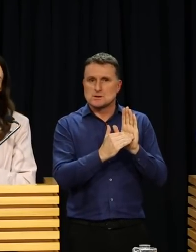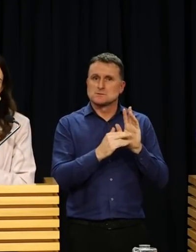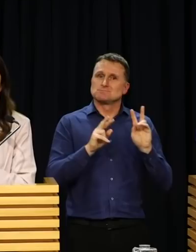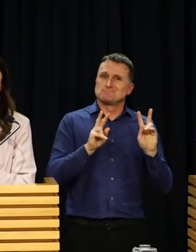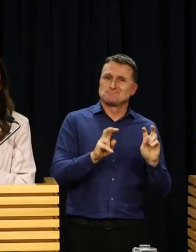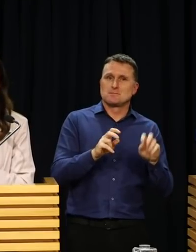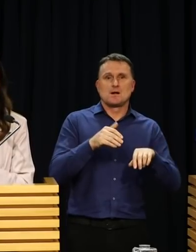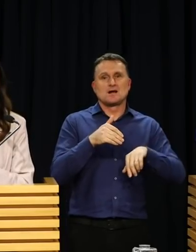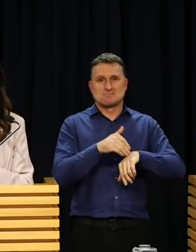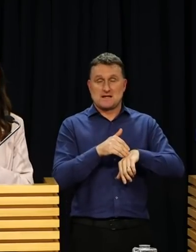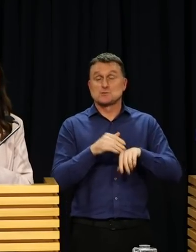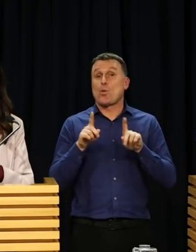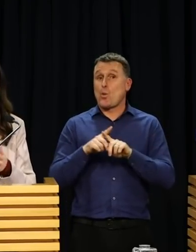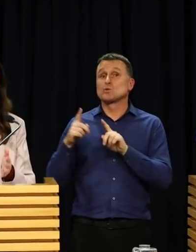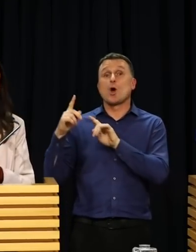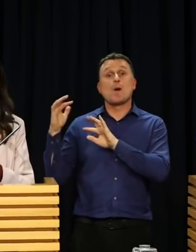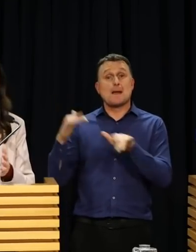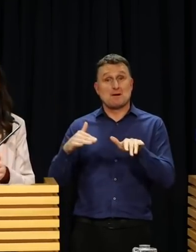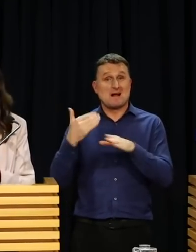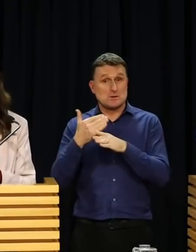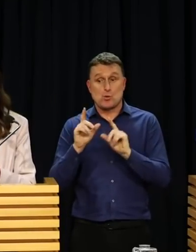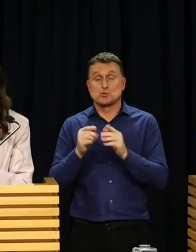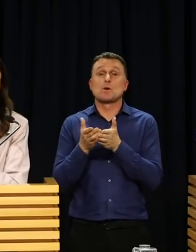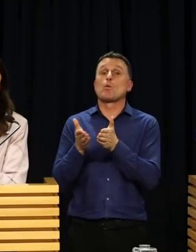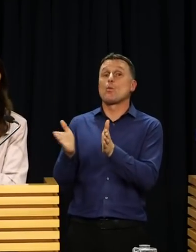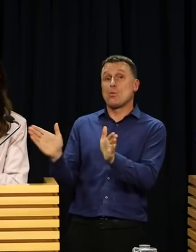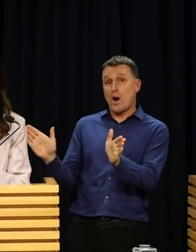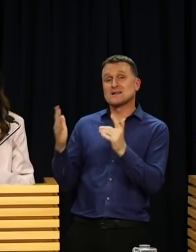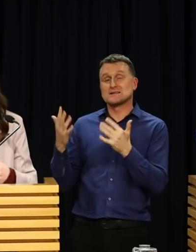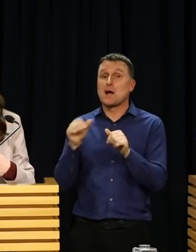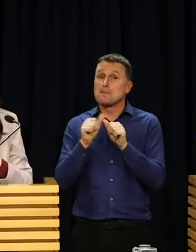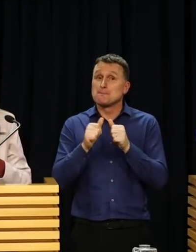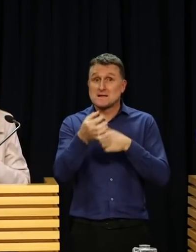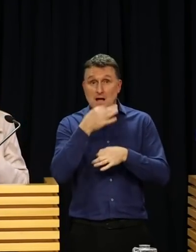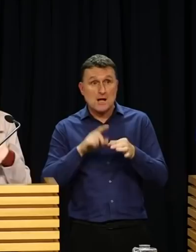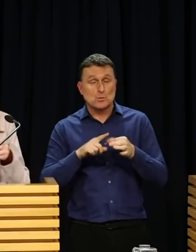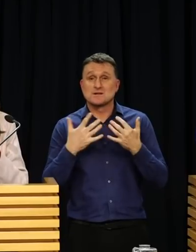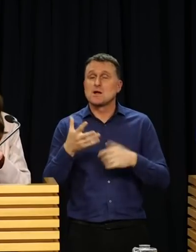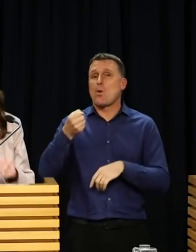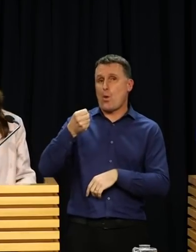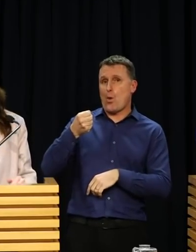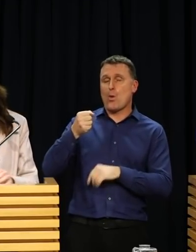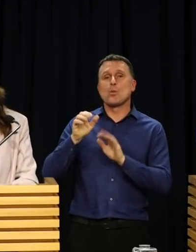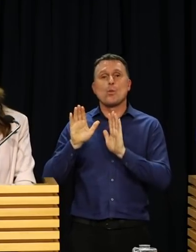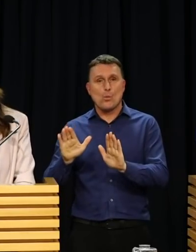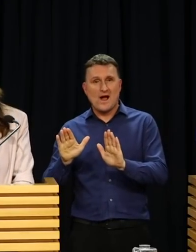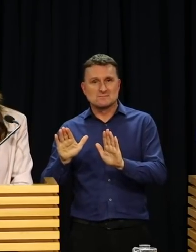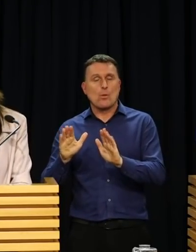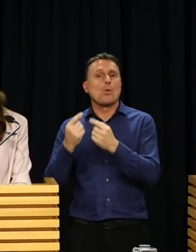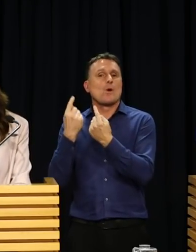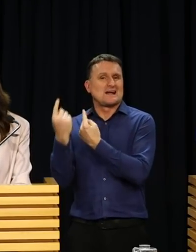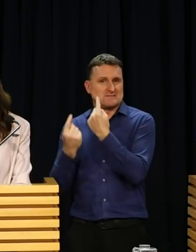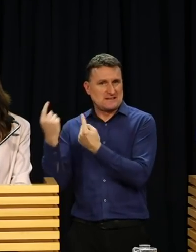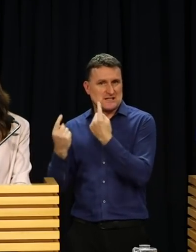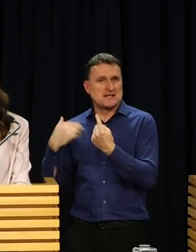a wider piece of immigration work at the moment, and any questions around these sorts of issues are best kept for that piece of work rather than pulled out and dealt with individually. Isn't